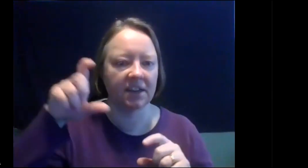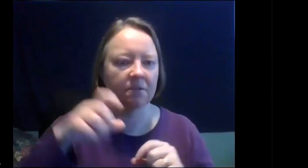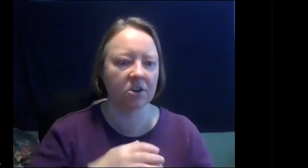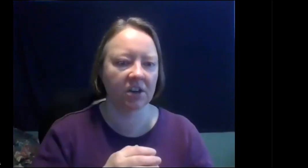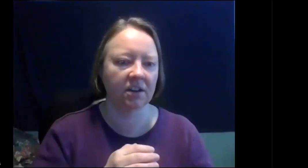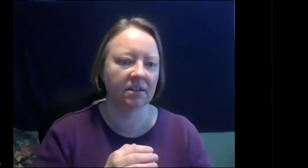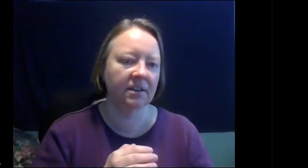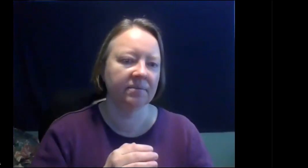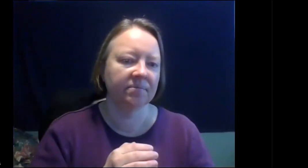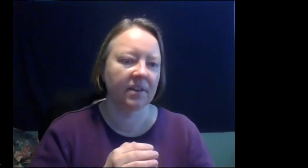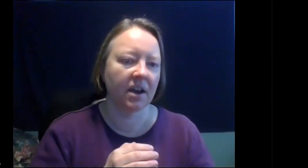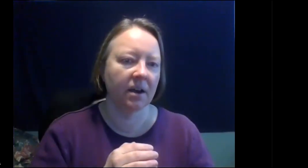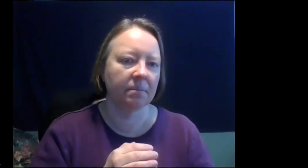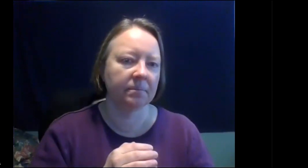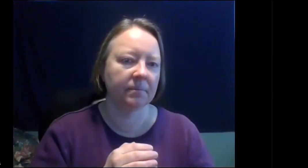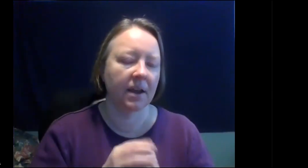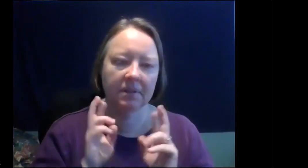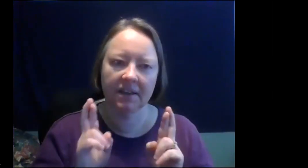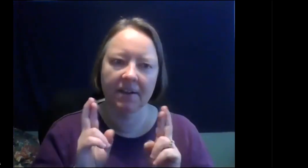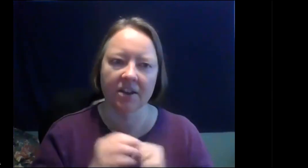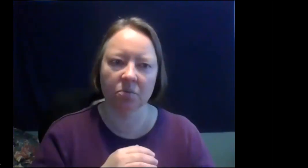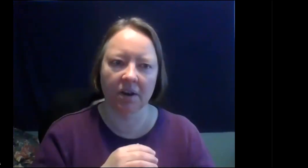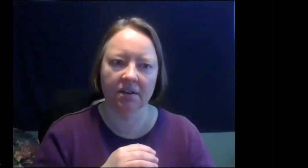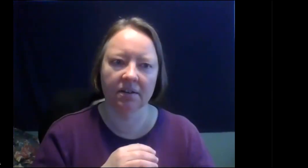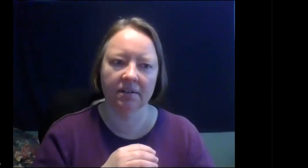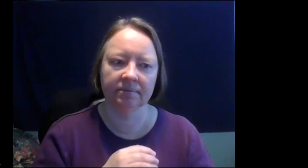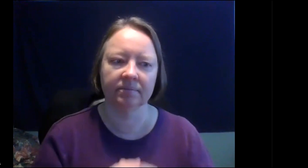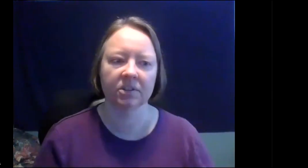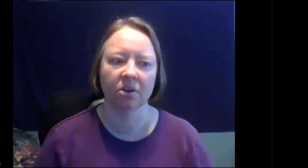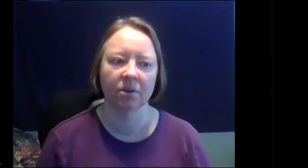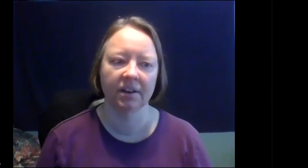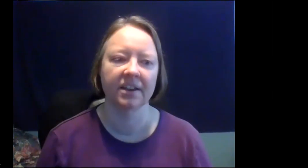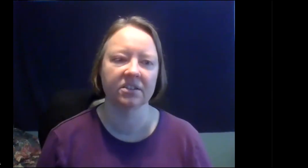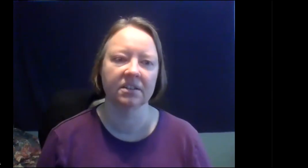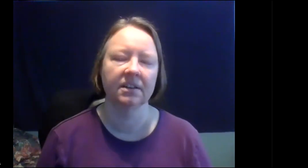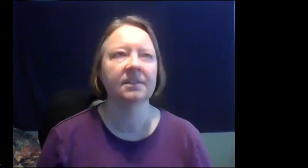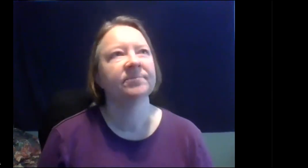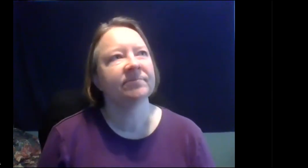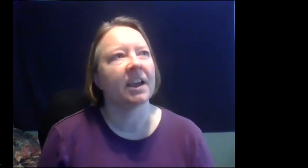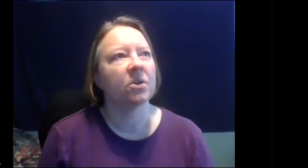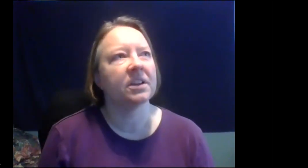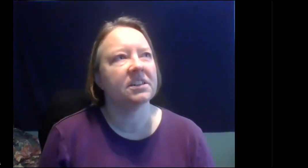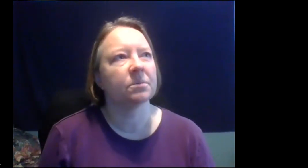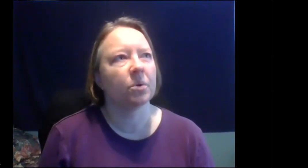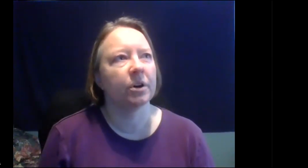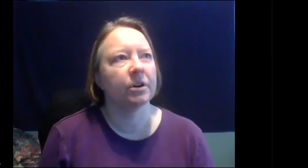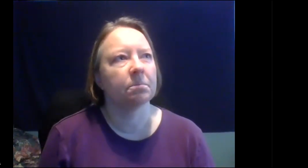state of Michigan, I believe, has one. So unless, I know that Dearborn